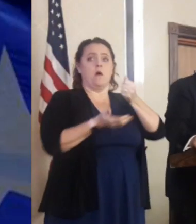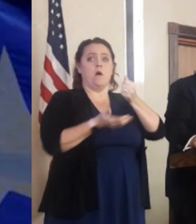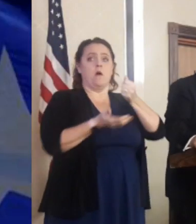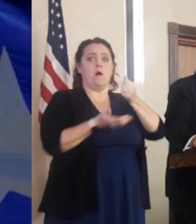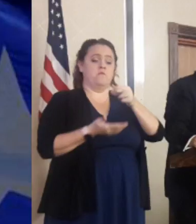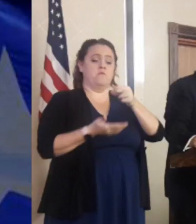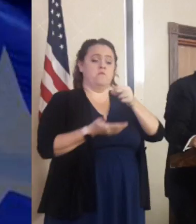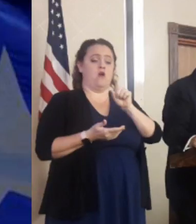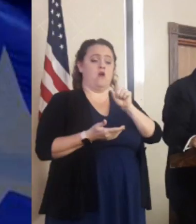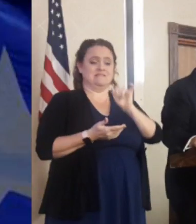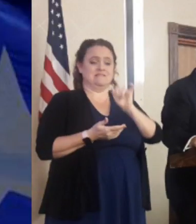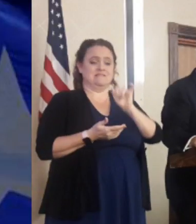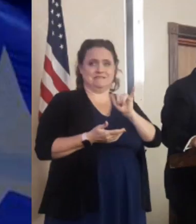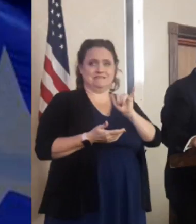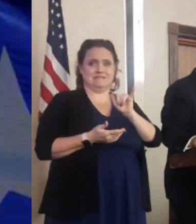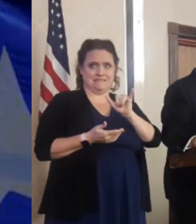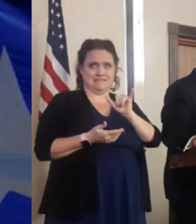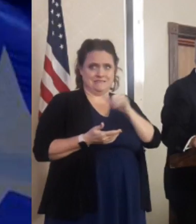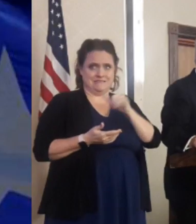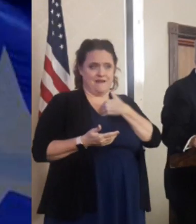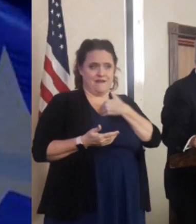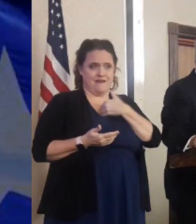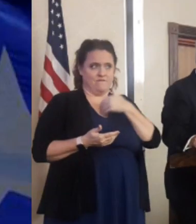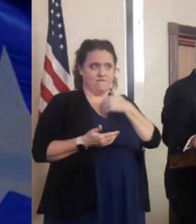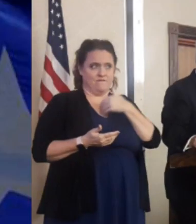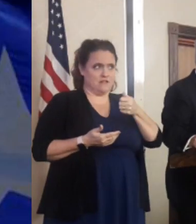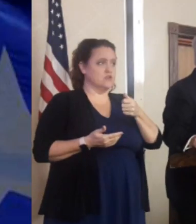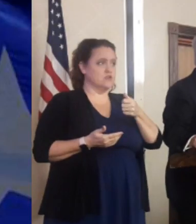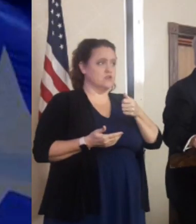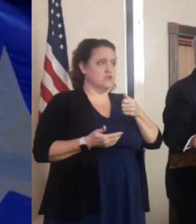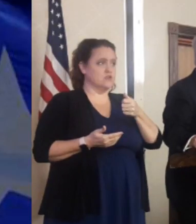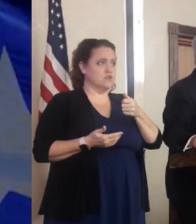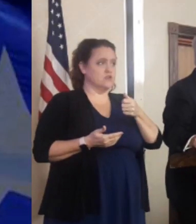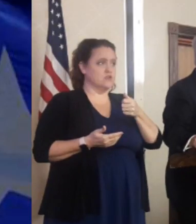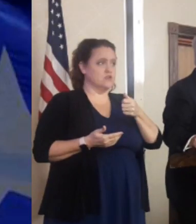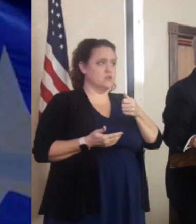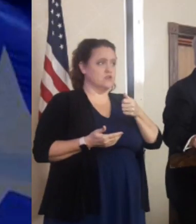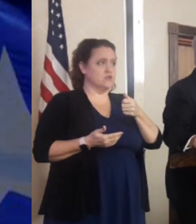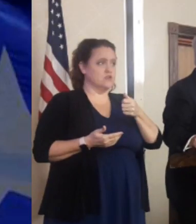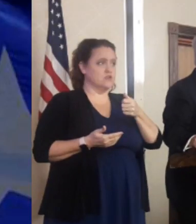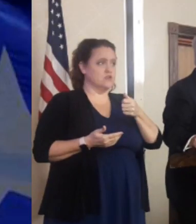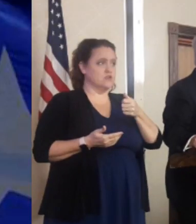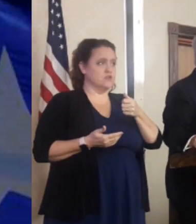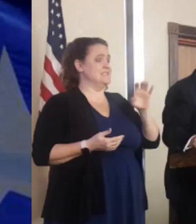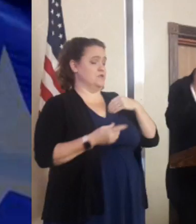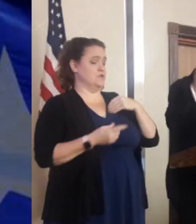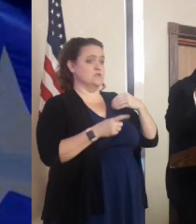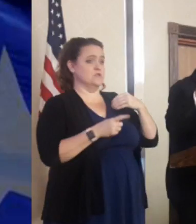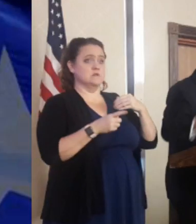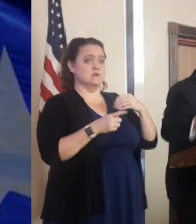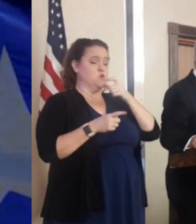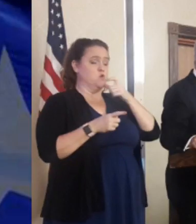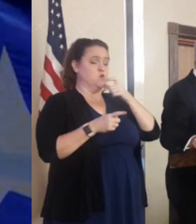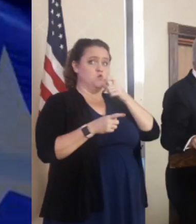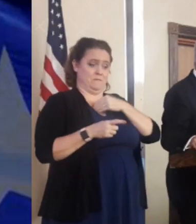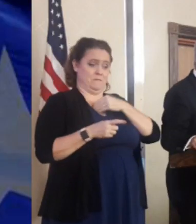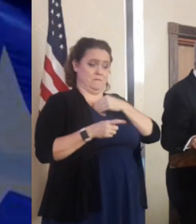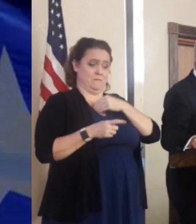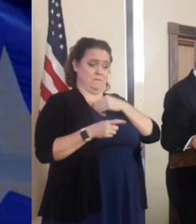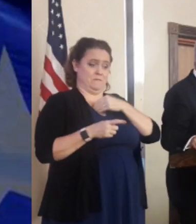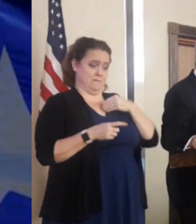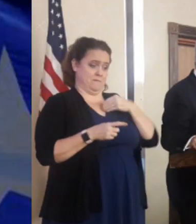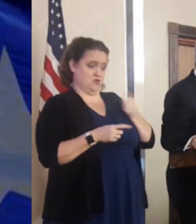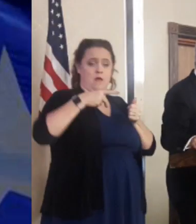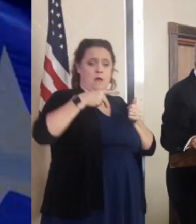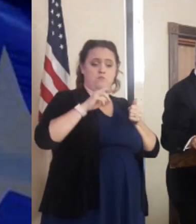clicker. SRAC members who also have an approved proxy form should have 2 clickers. Doing it so far?